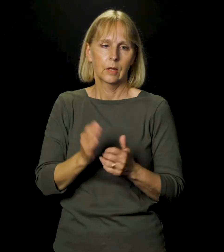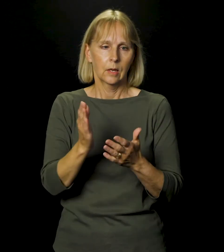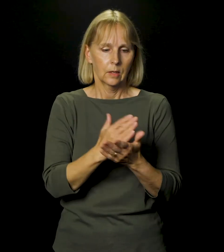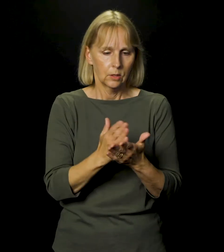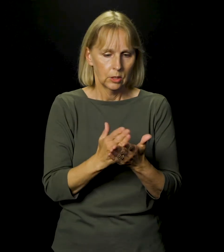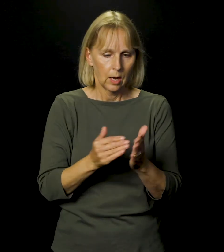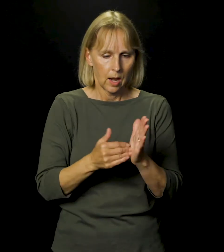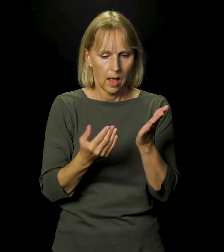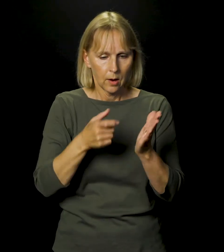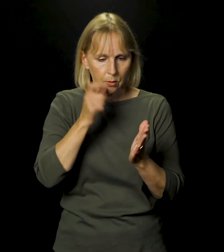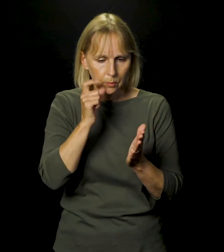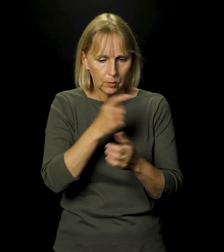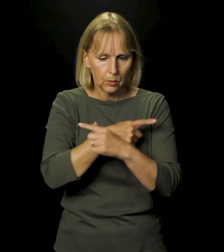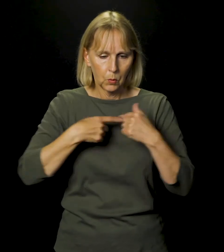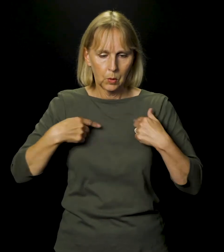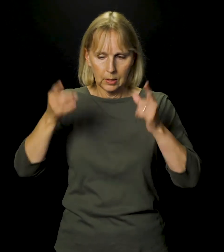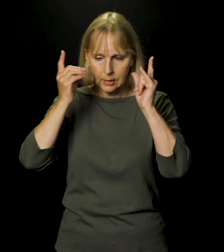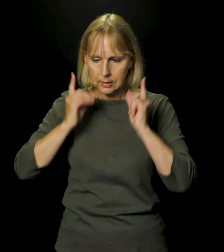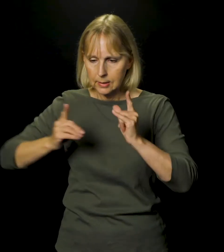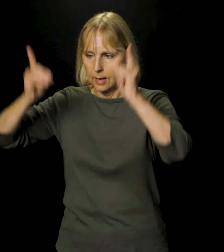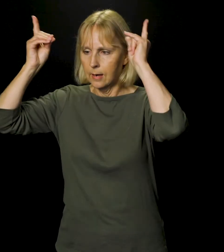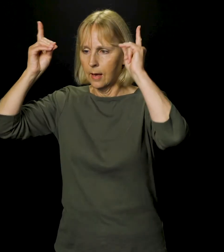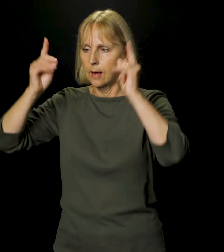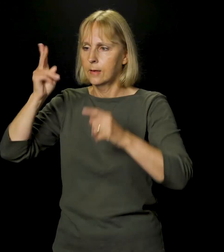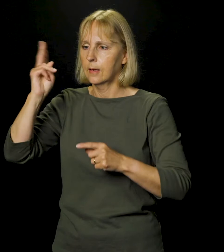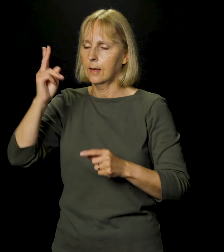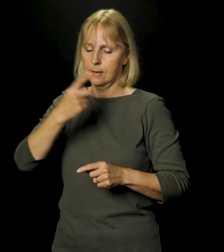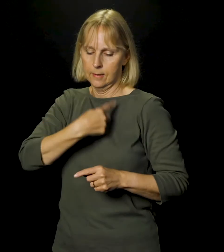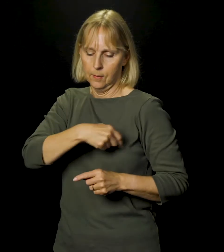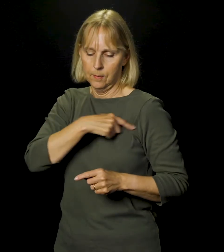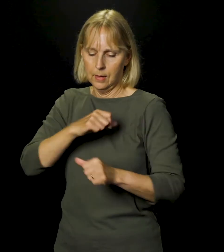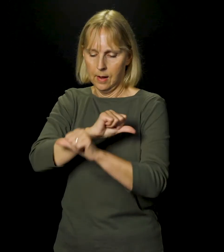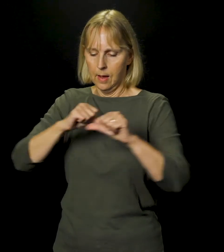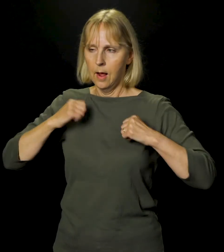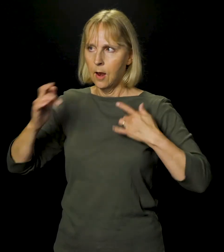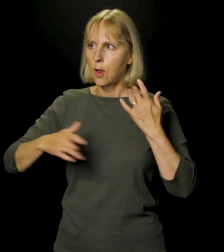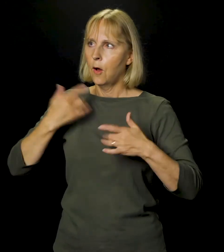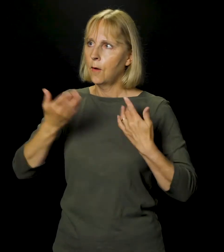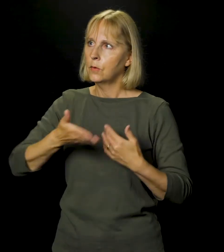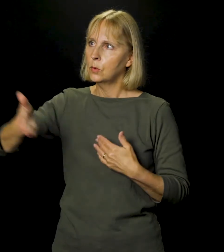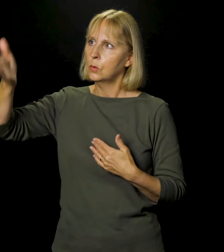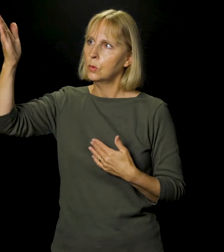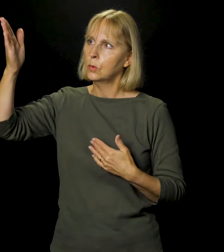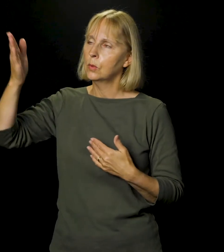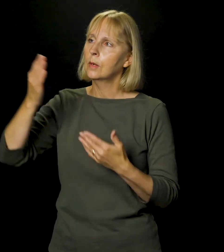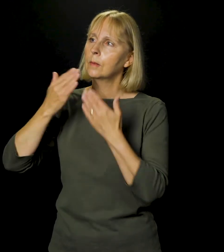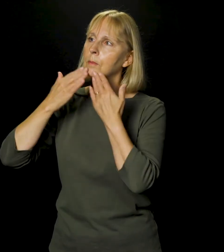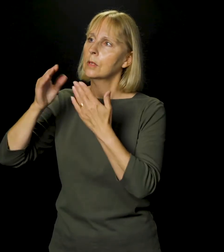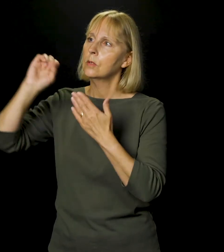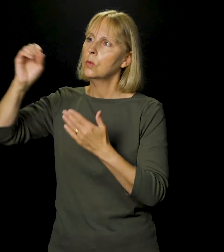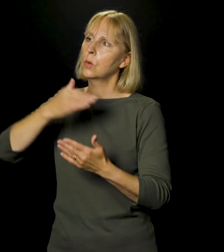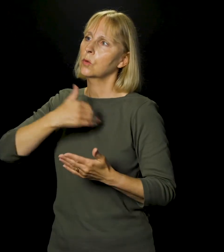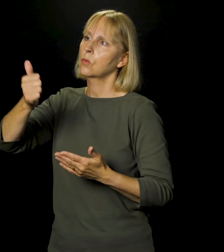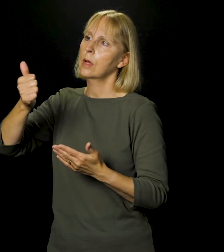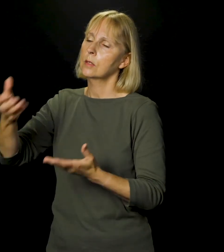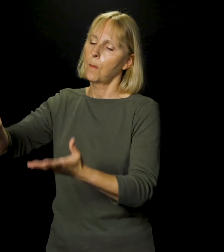to you. Where we have settled for a lie, by your grace, please pour in your truth. And may that truth set us